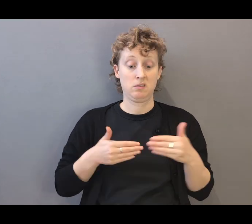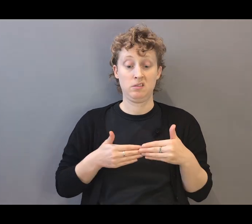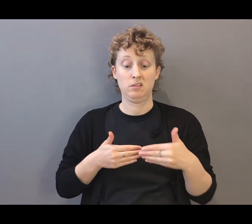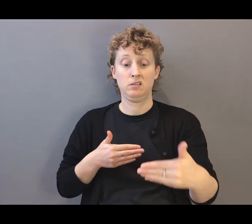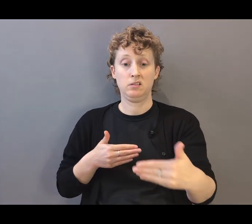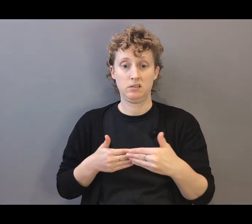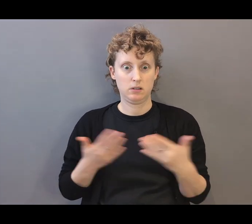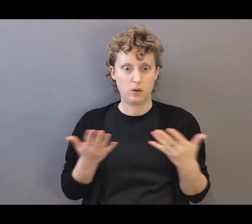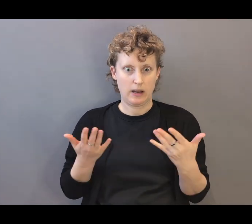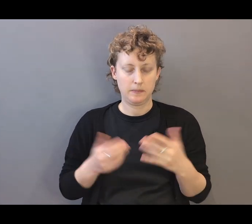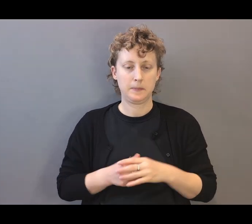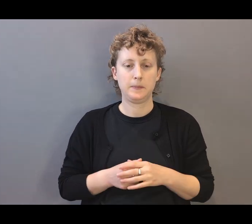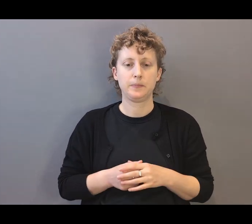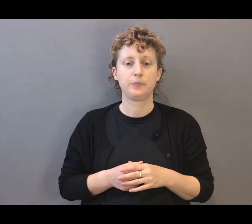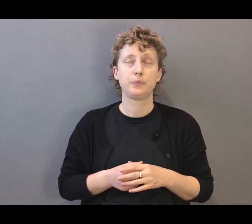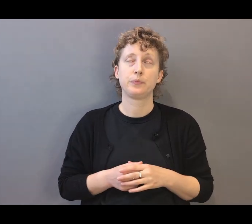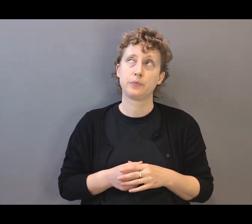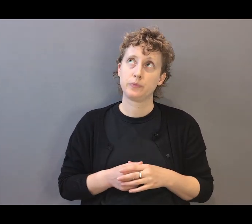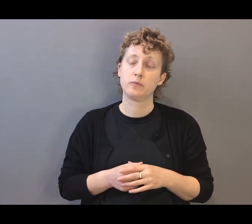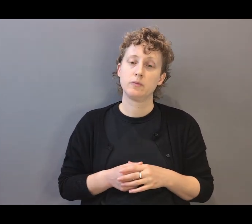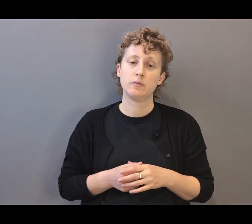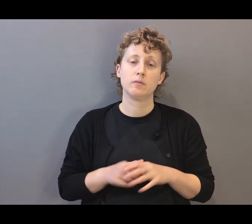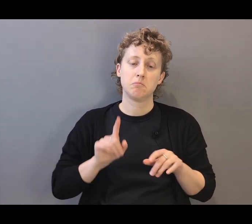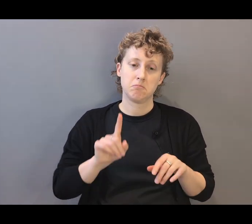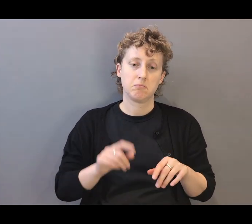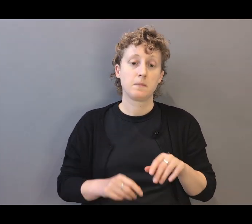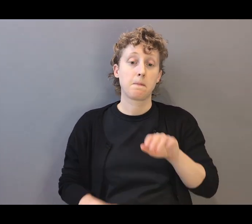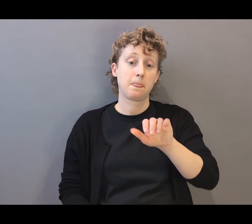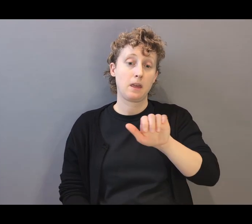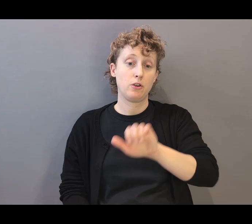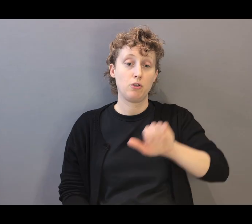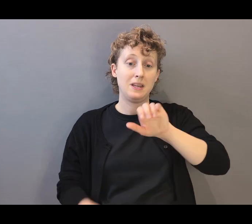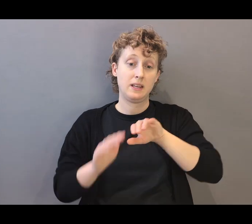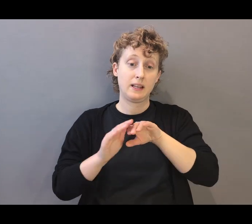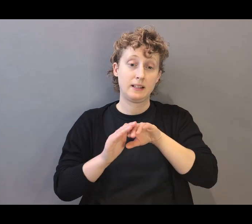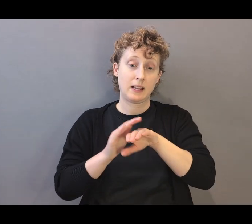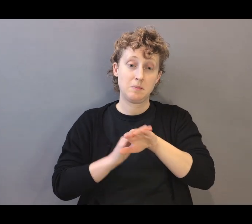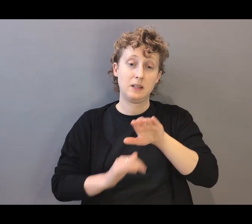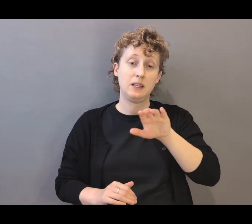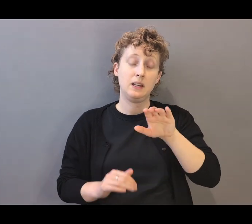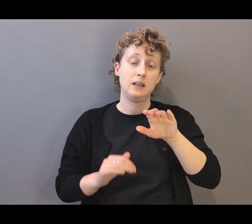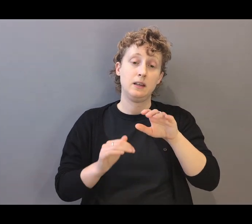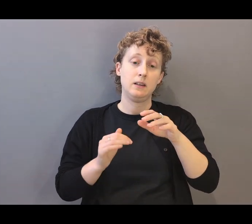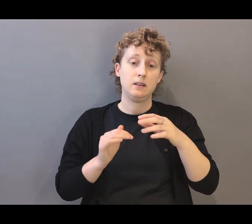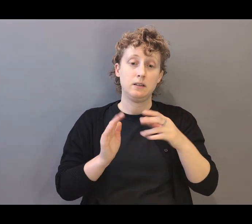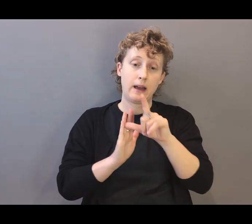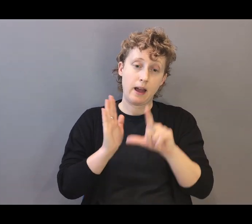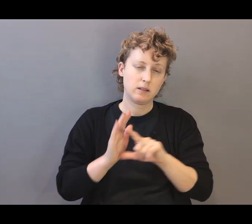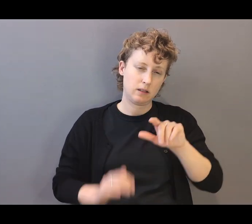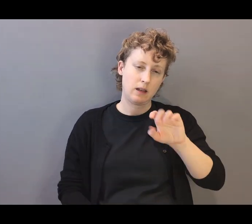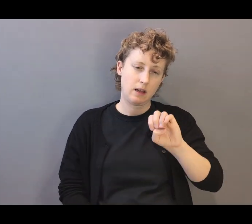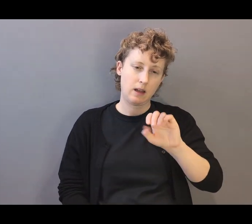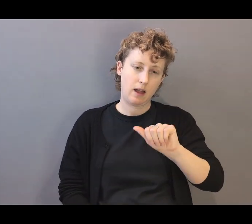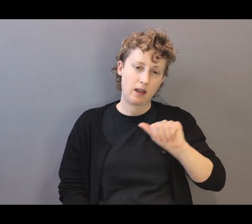field. Well, when it comes to, for example, the European Accessibility Act or the Web Accessibility Directive, I think that there will